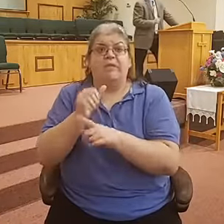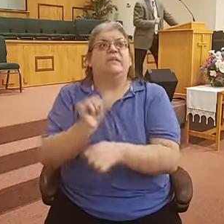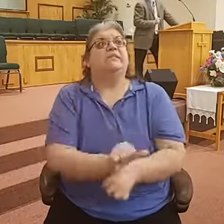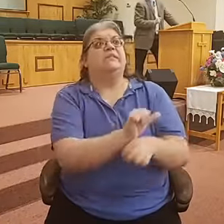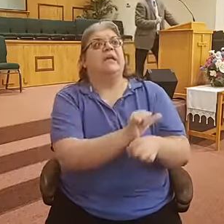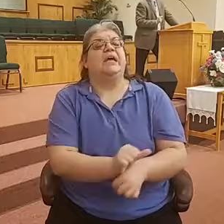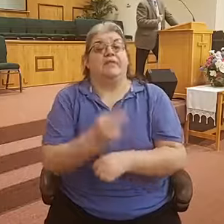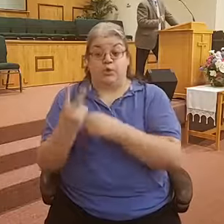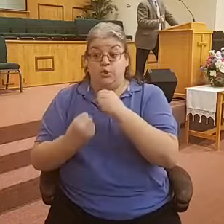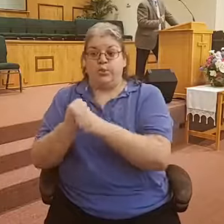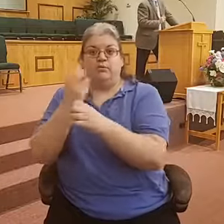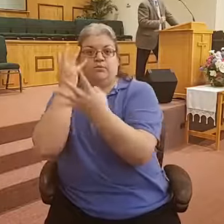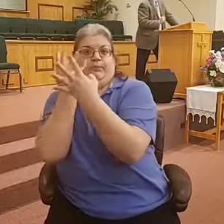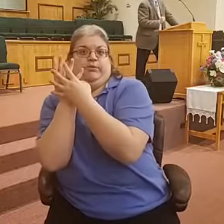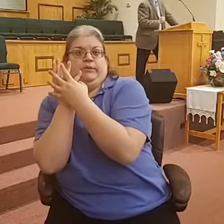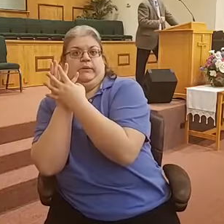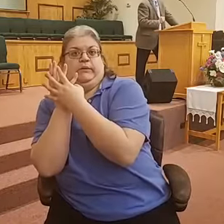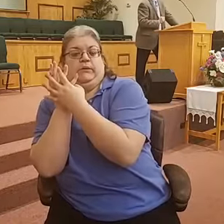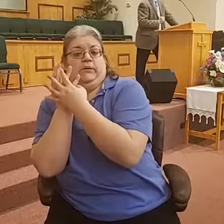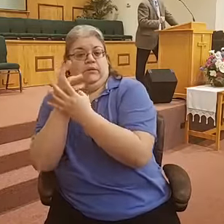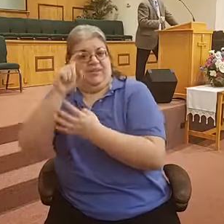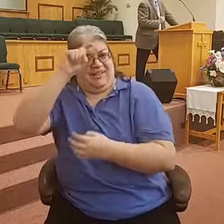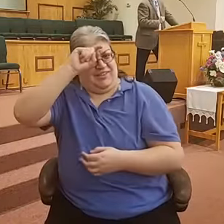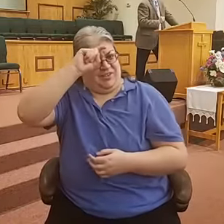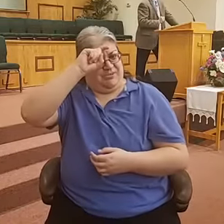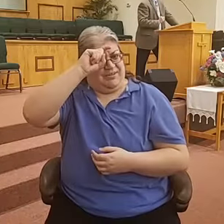he's a prisoner in Egypt.